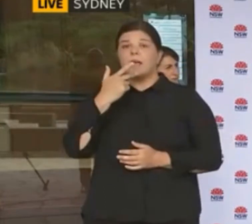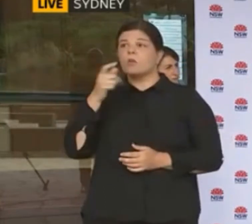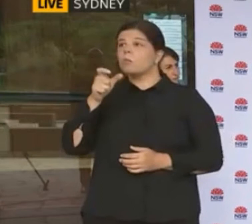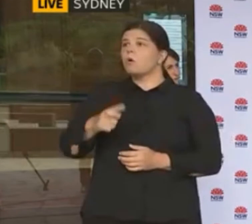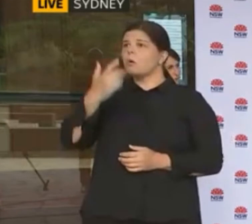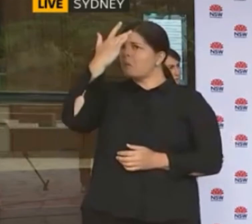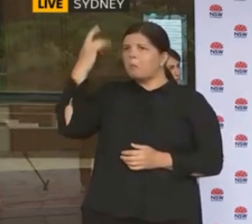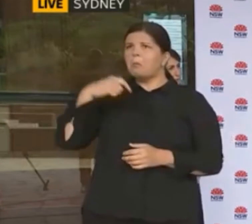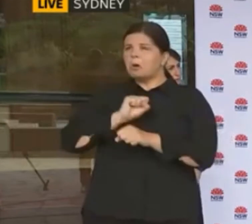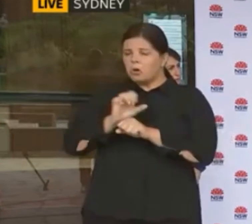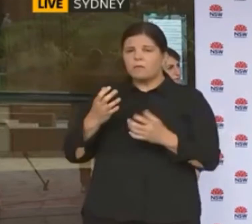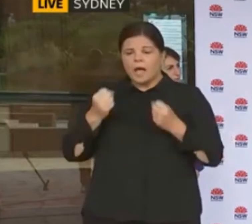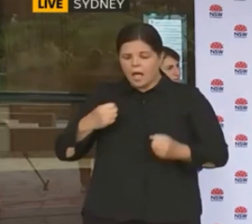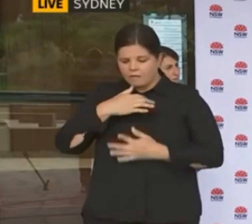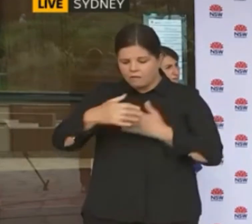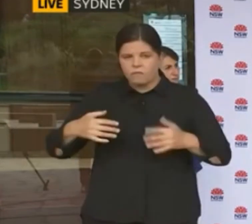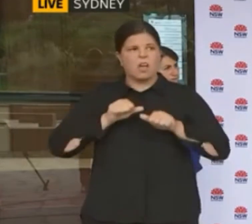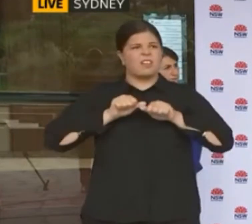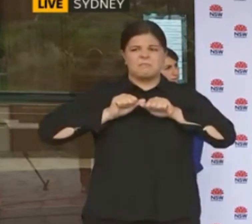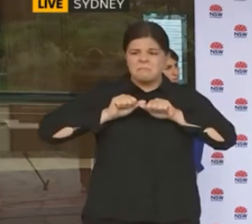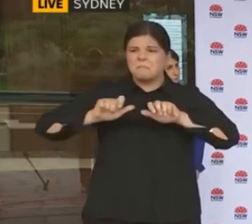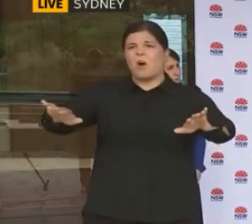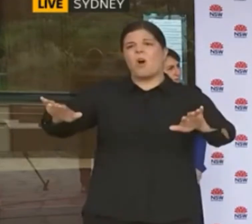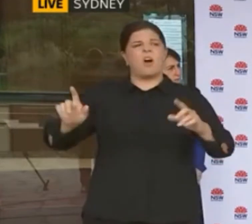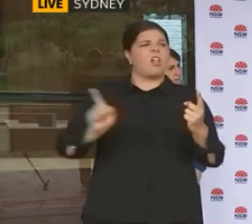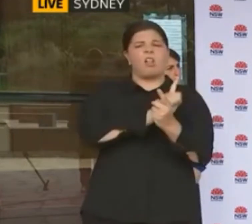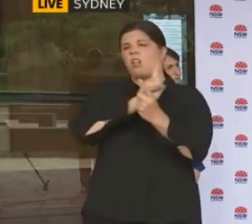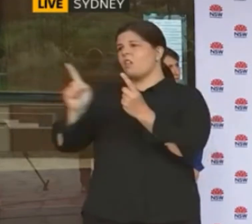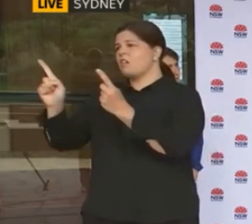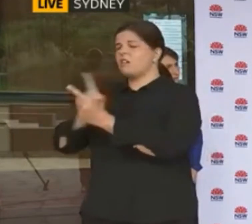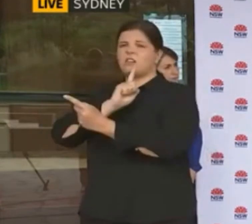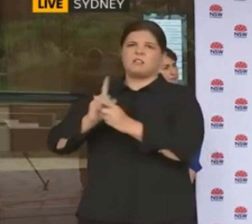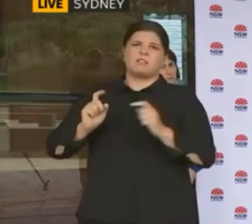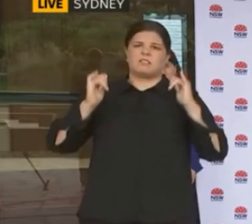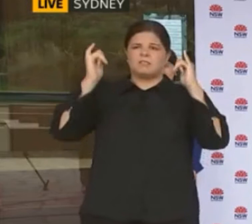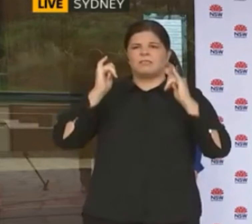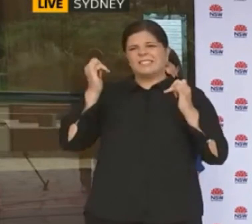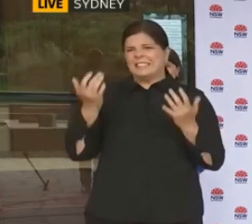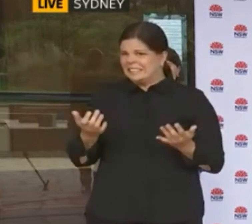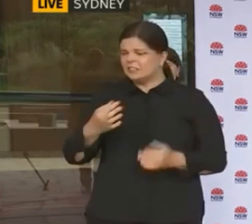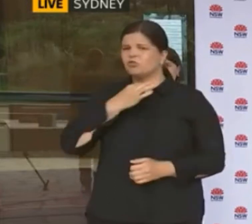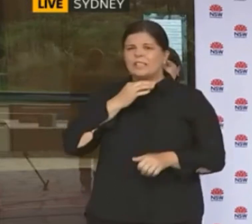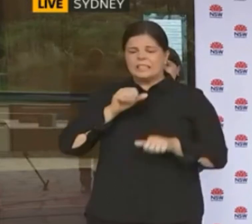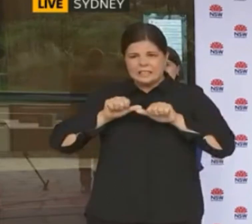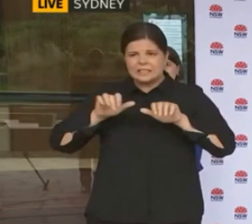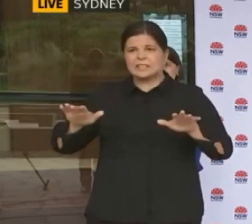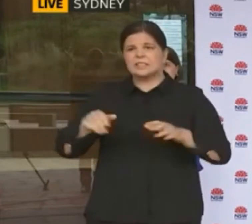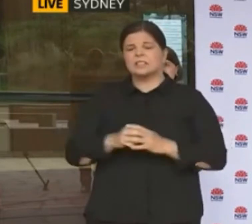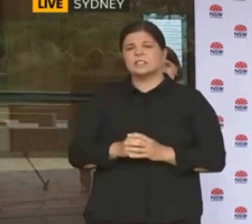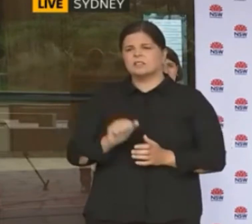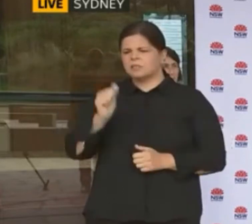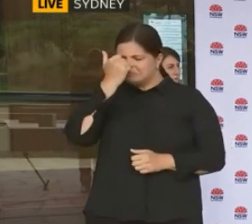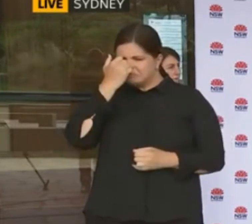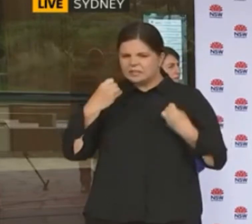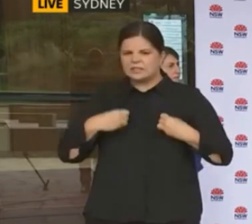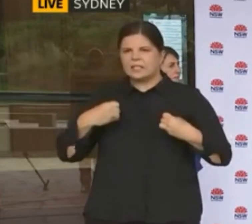spreading event. So please do not go out and about if you have the mildest of symptoms. Stay home. Your friends and family